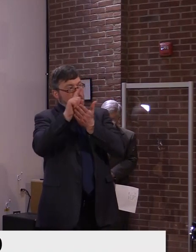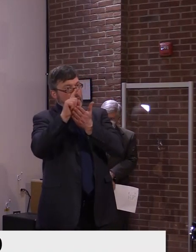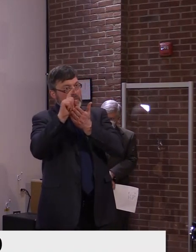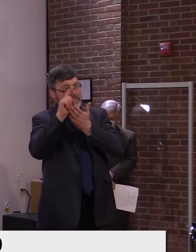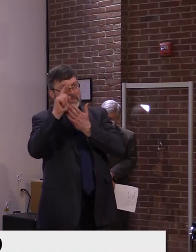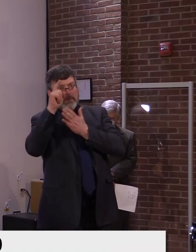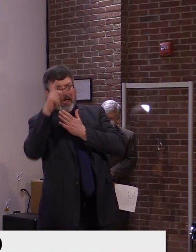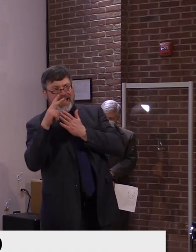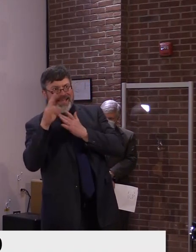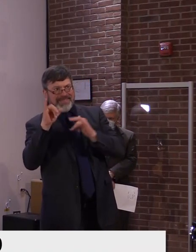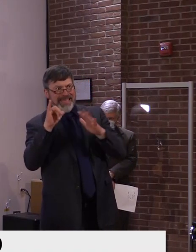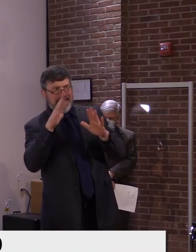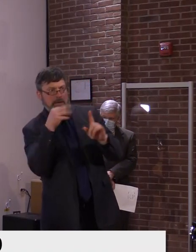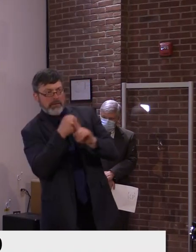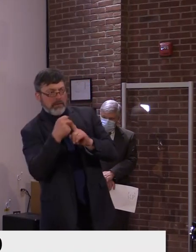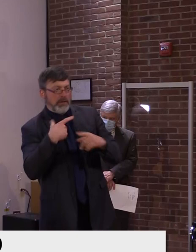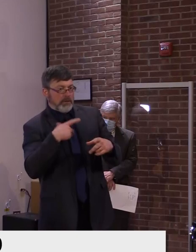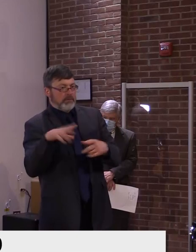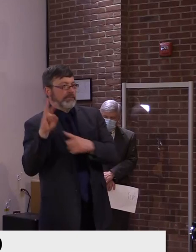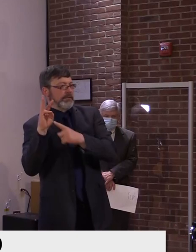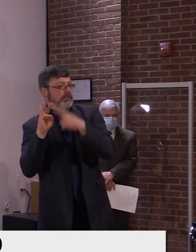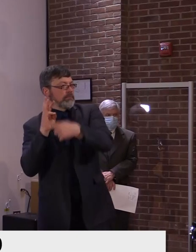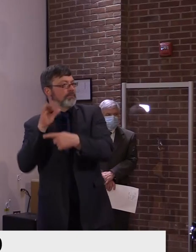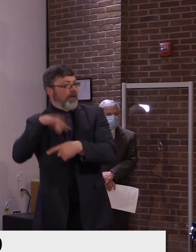I don't think there are going to be many of those.